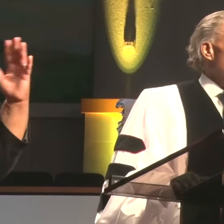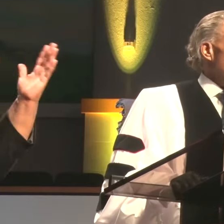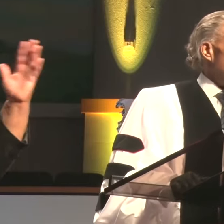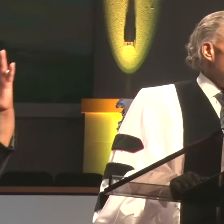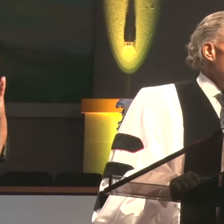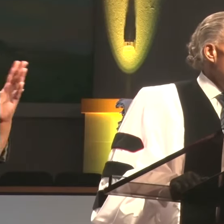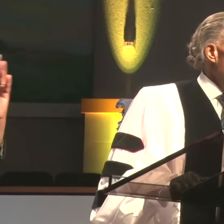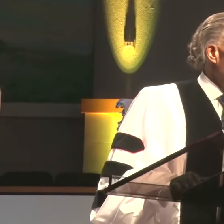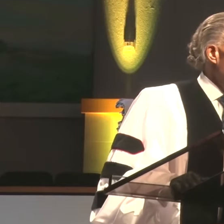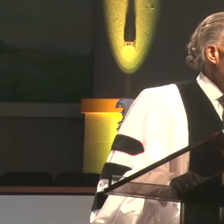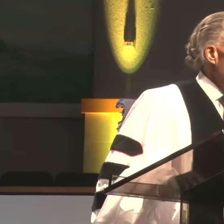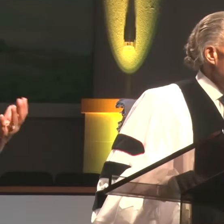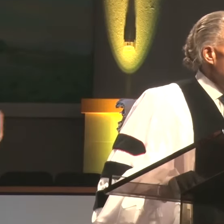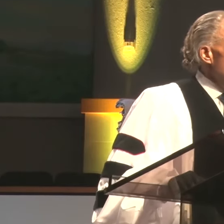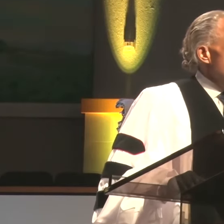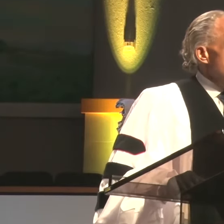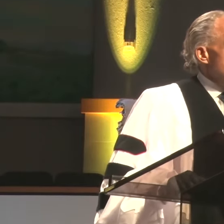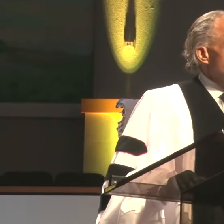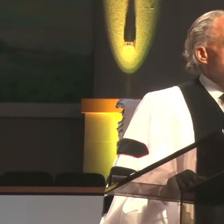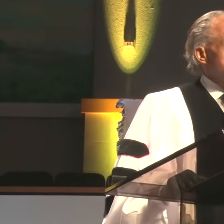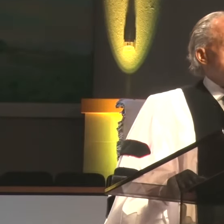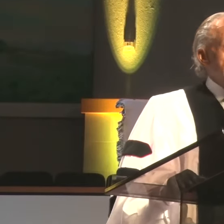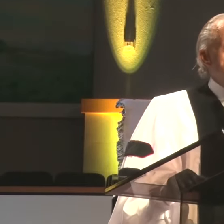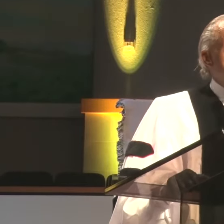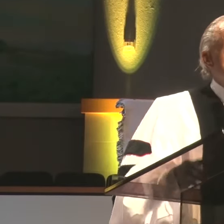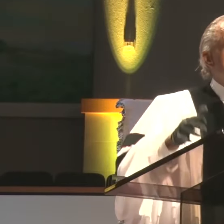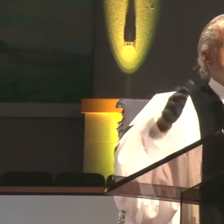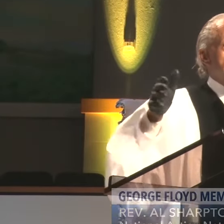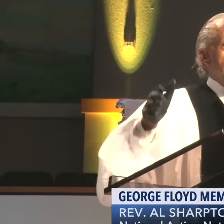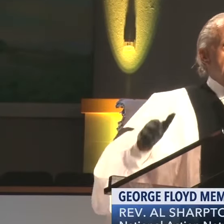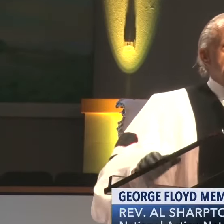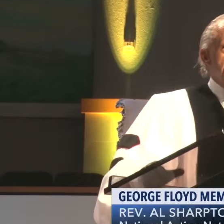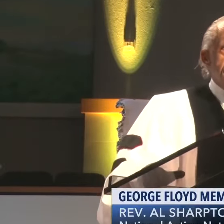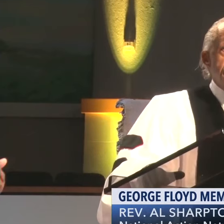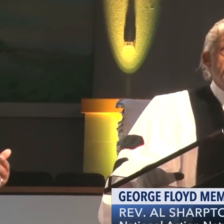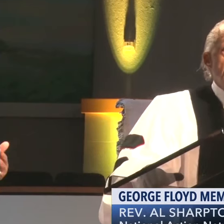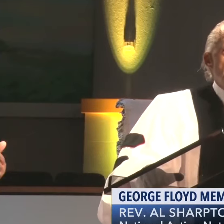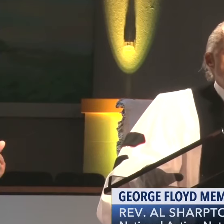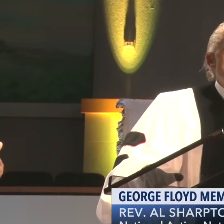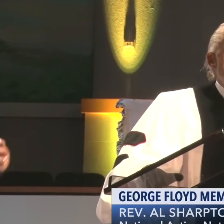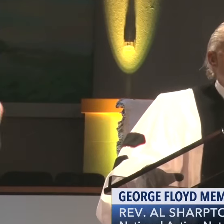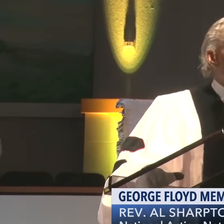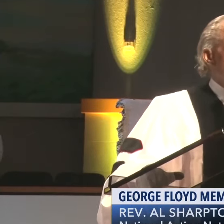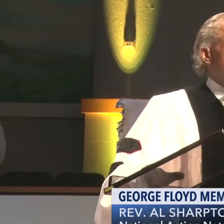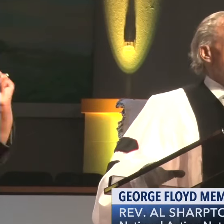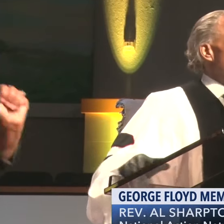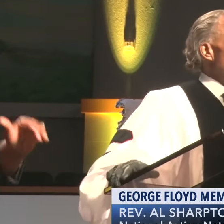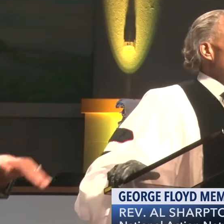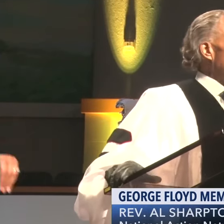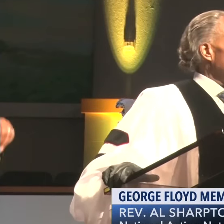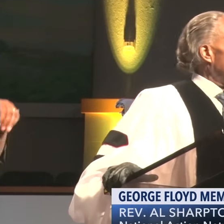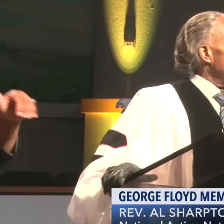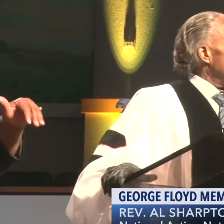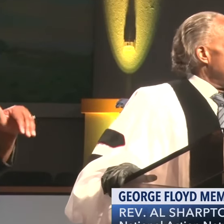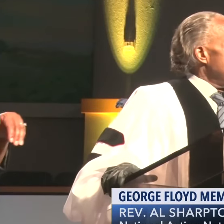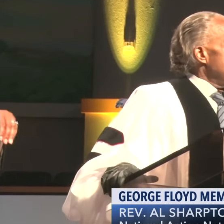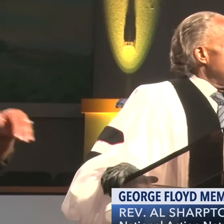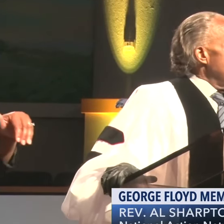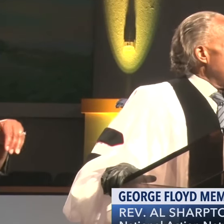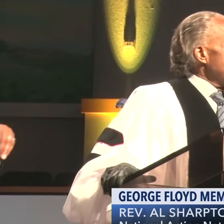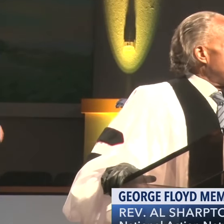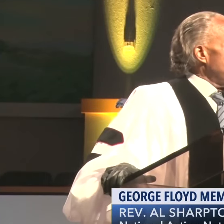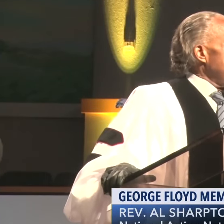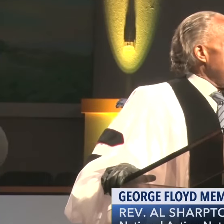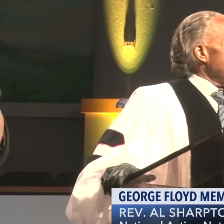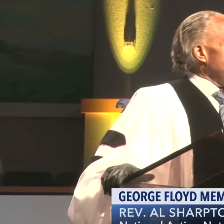I I want to say we have said we going to keep marching. We going to keep protesting.